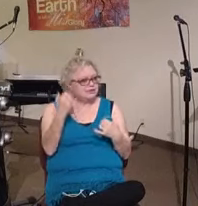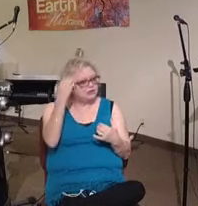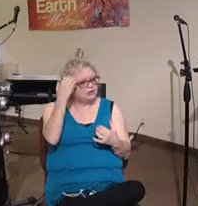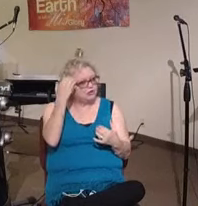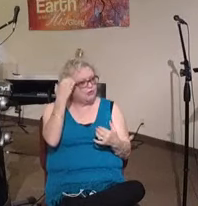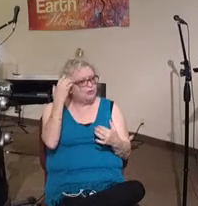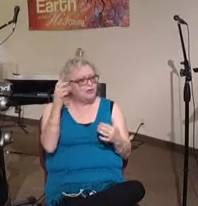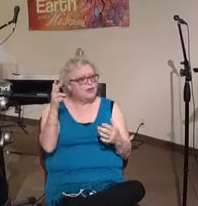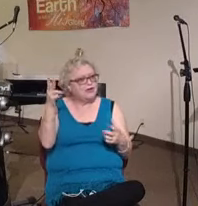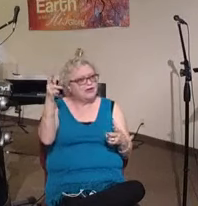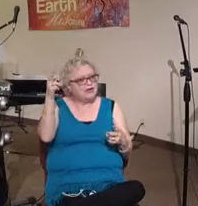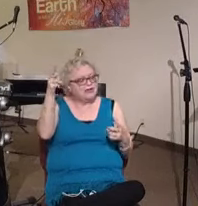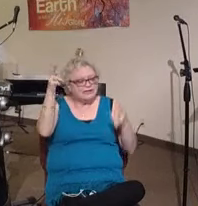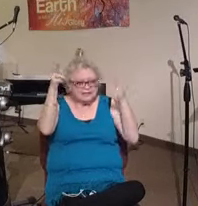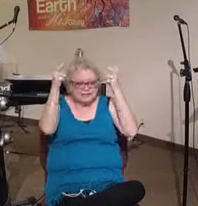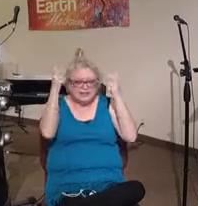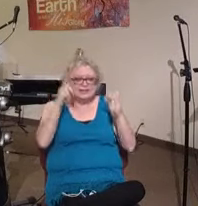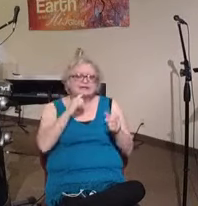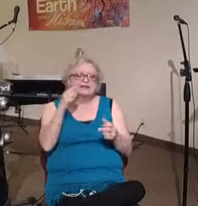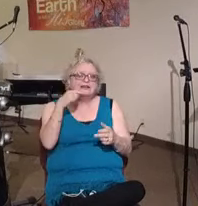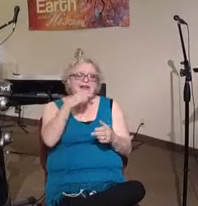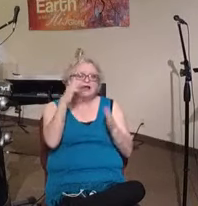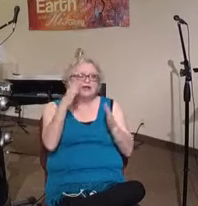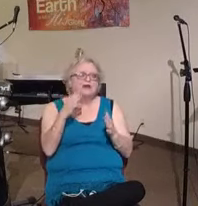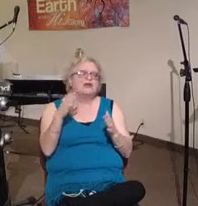that Satan is a liar, but God is good.